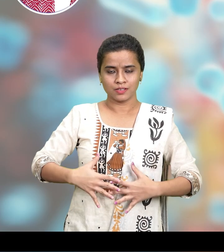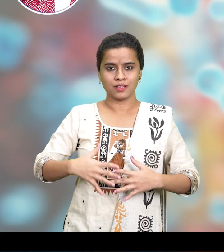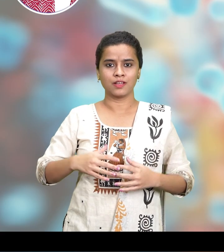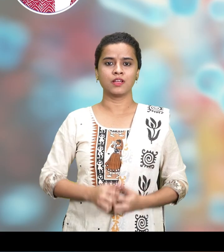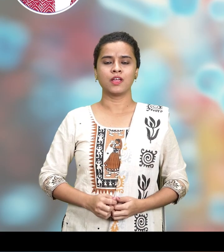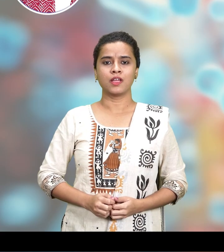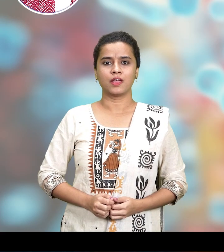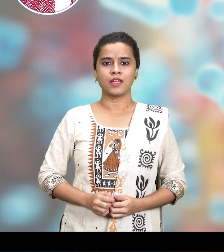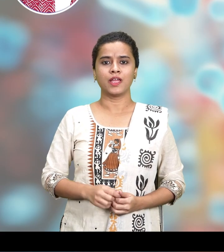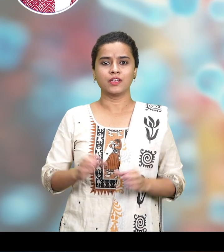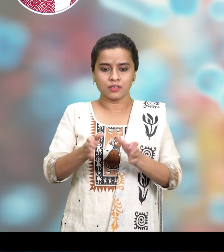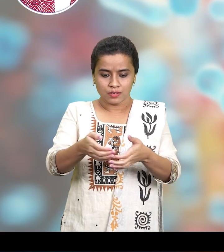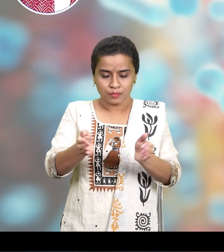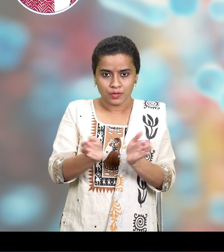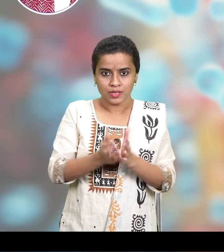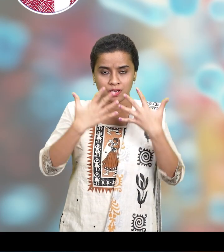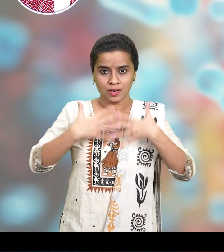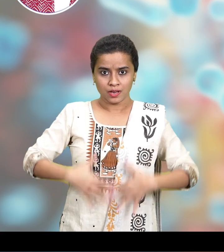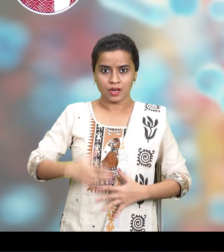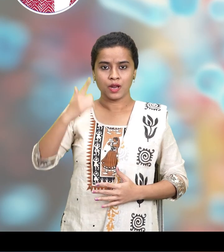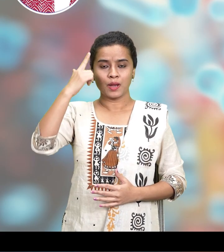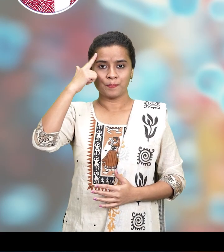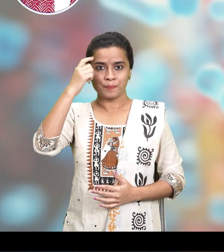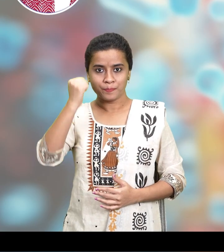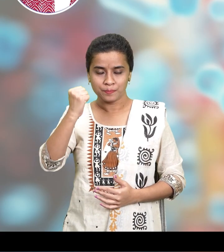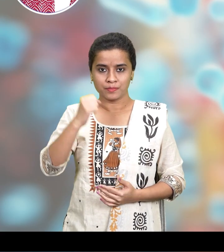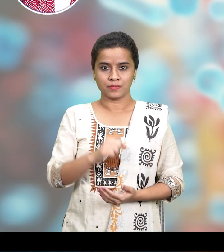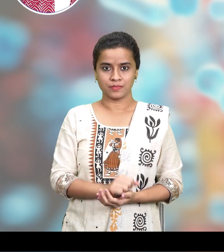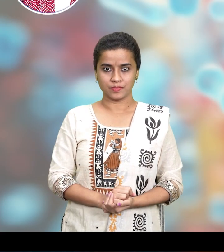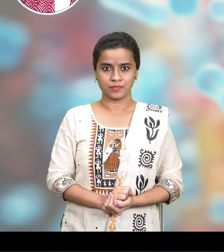community health factors in mind